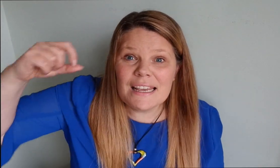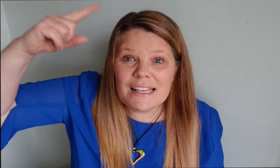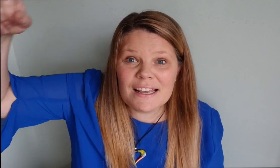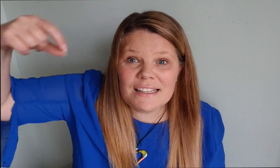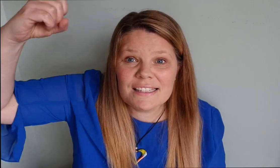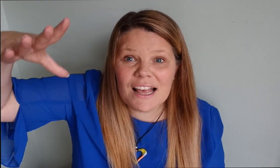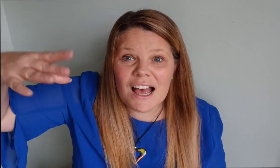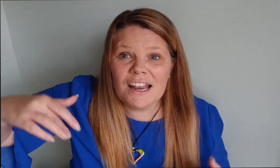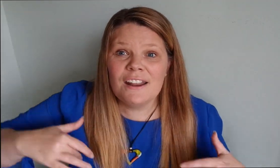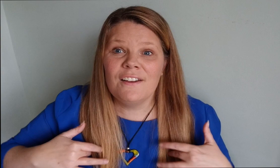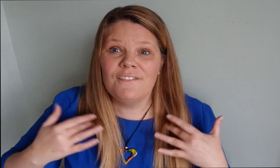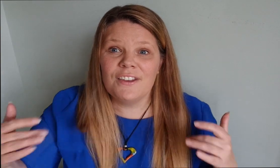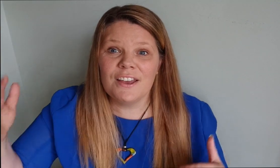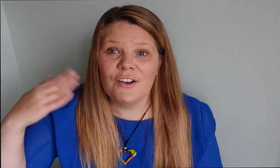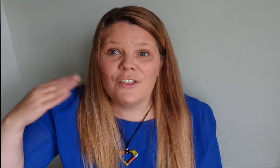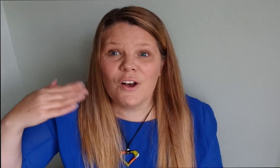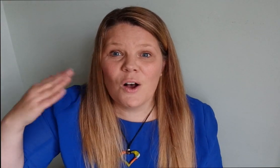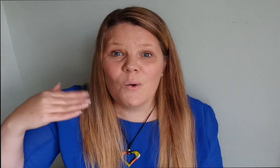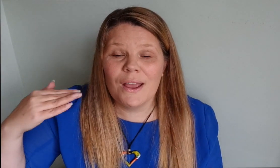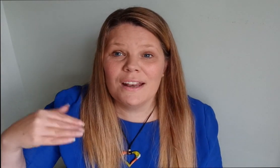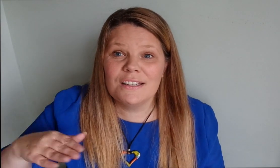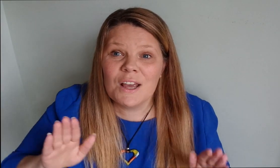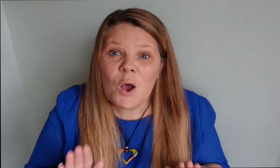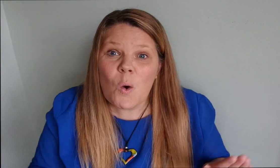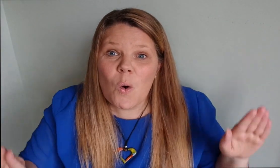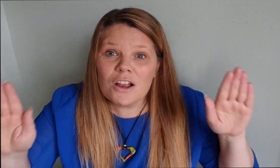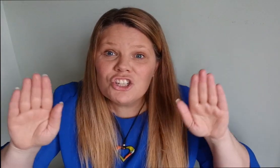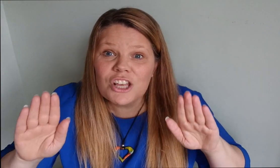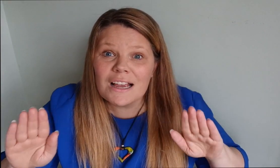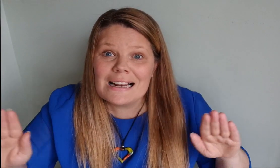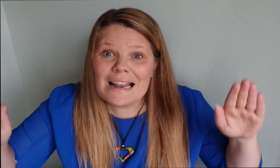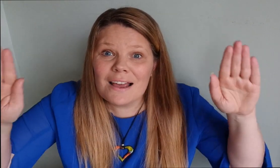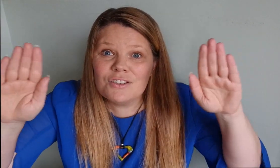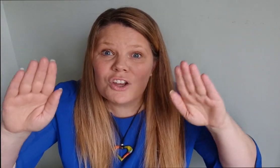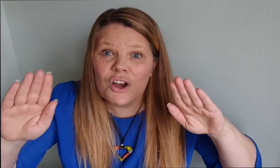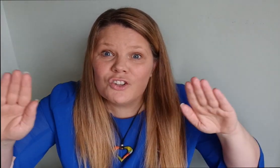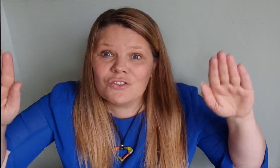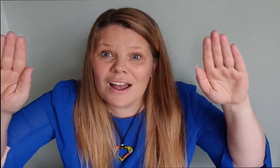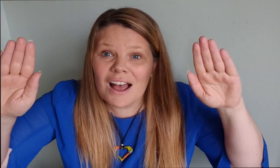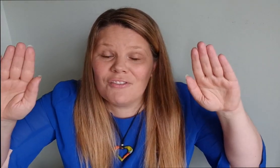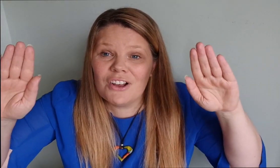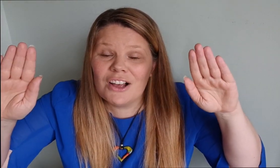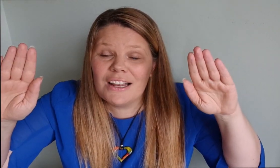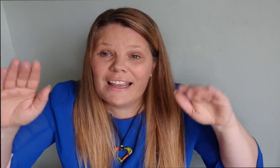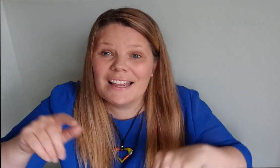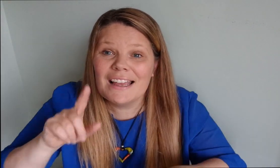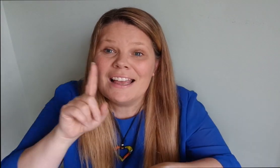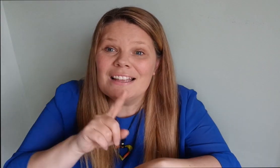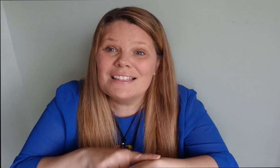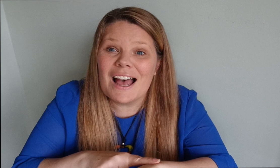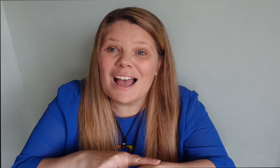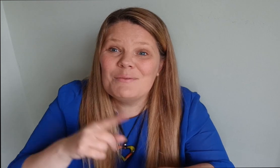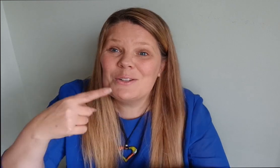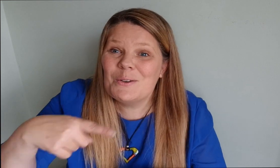the sun, feel the wind, watch the clouds go travelling. Time to go